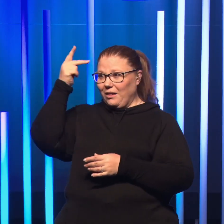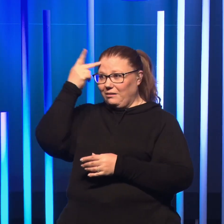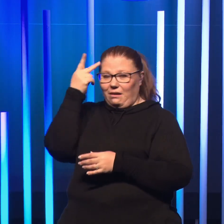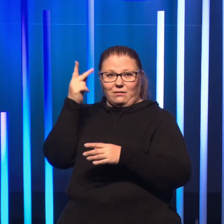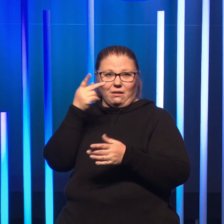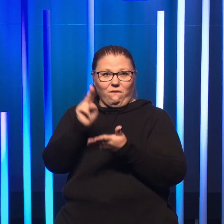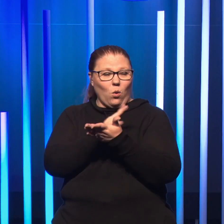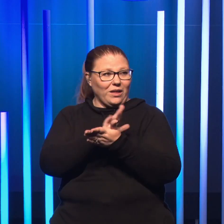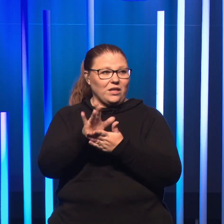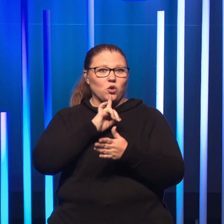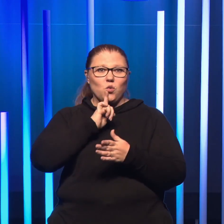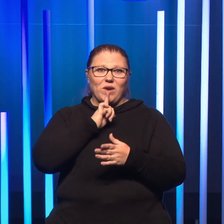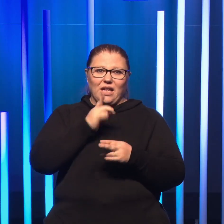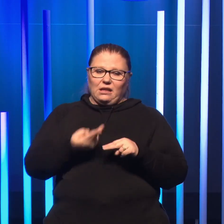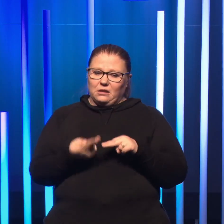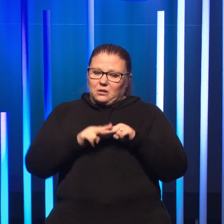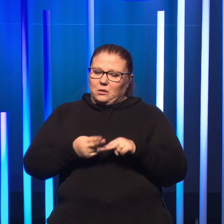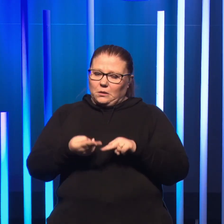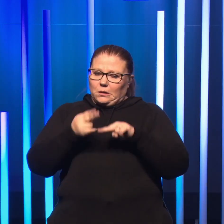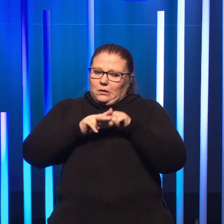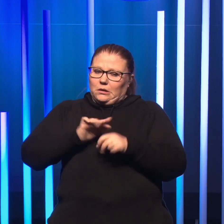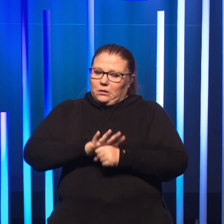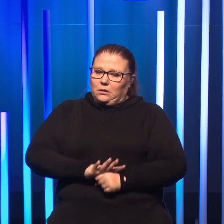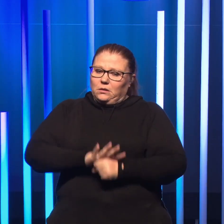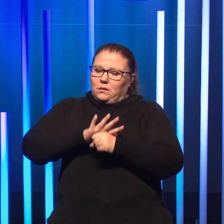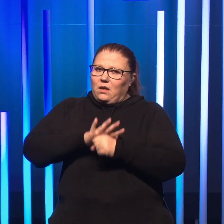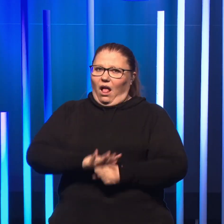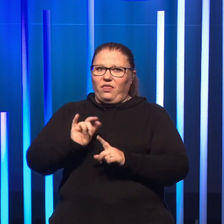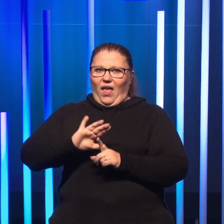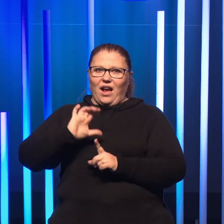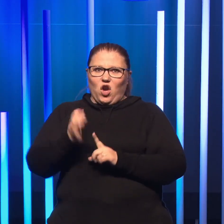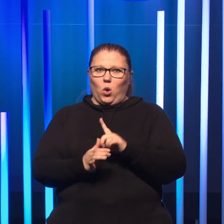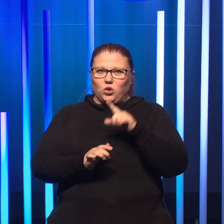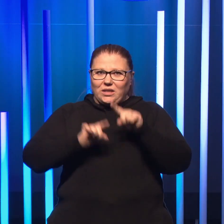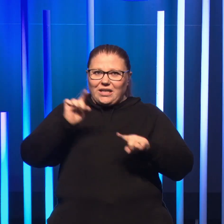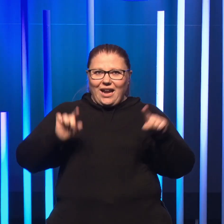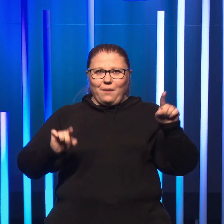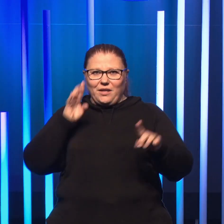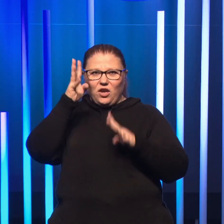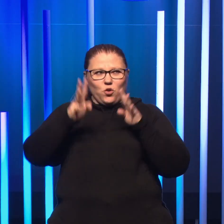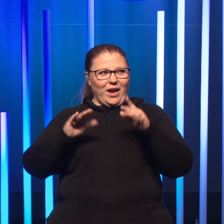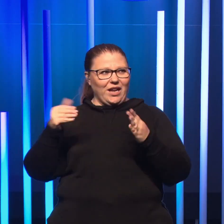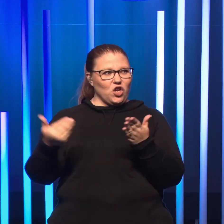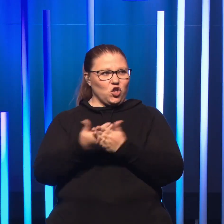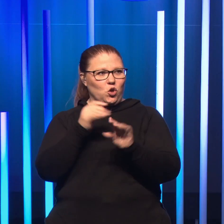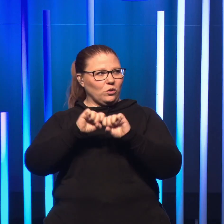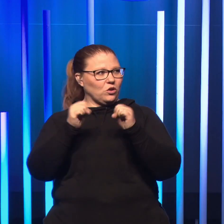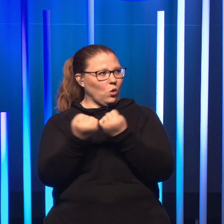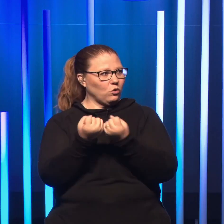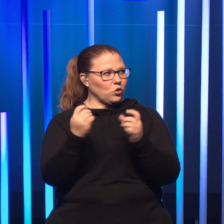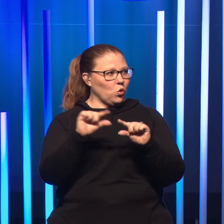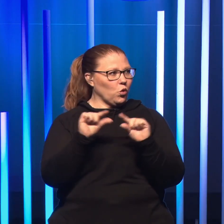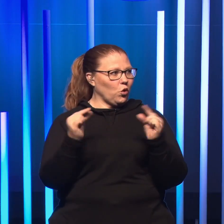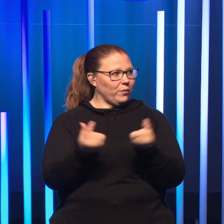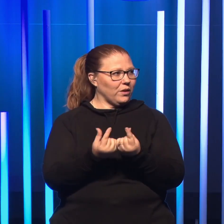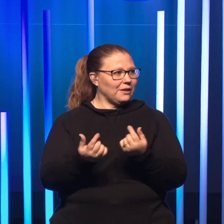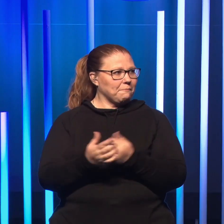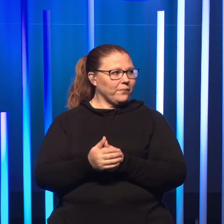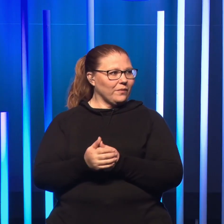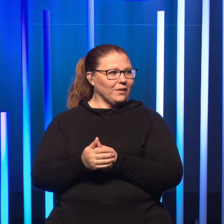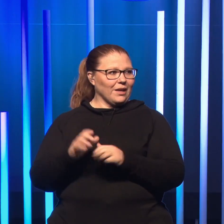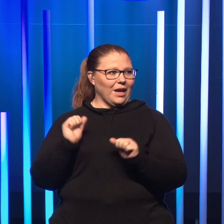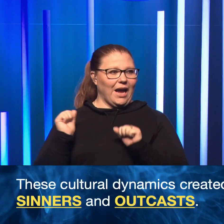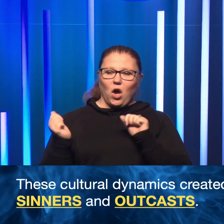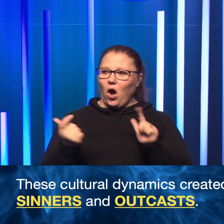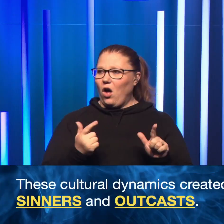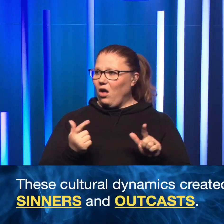And what happens is this. These cultural dynamics, they create a new social group. And this new social group, in all this literature,